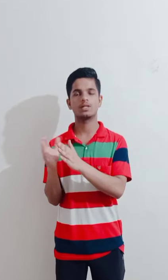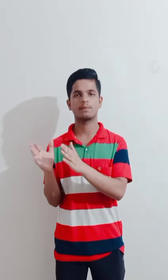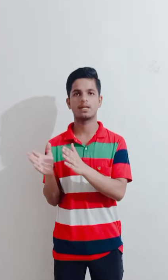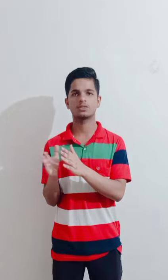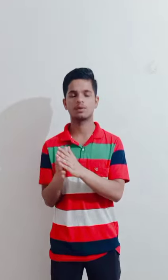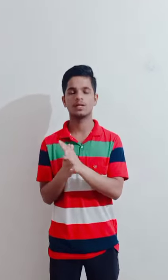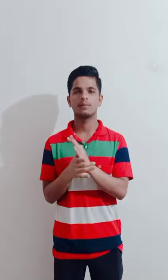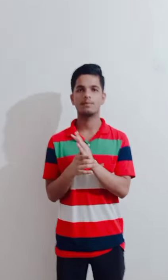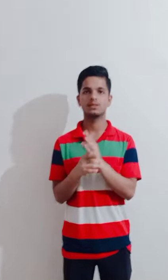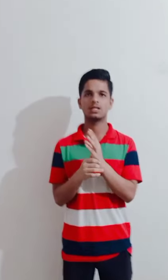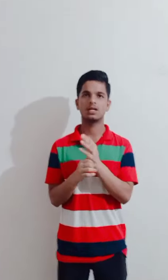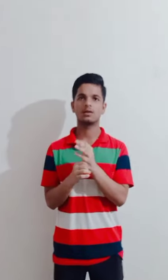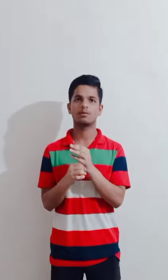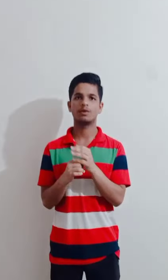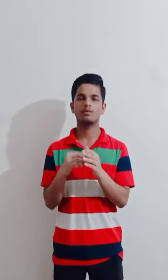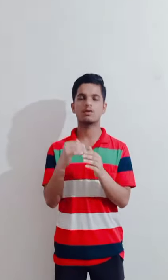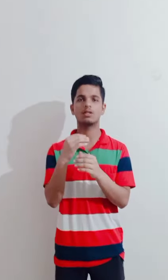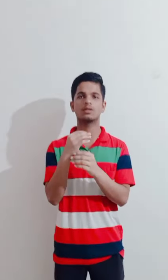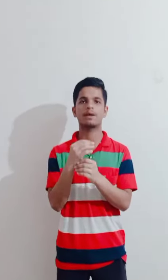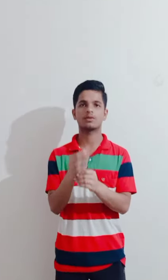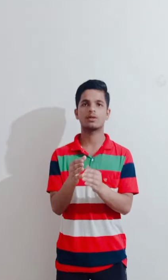minus 1. Means when we call the factorial method,